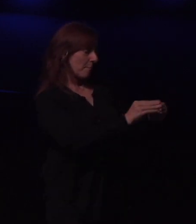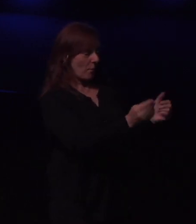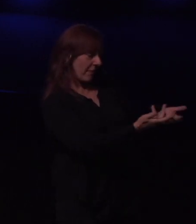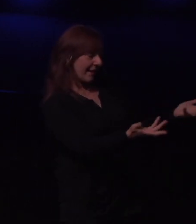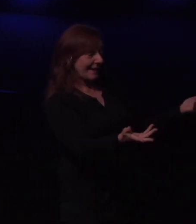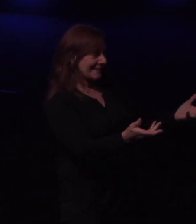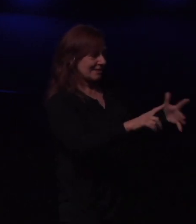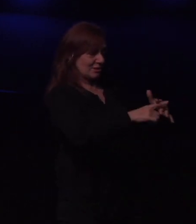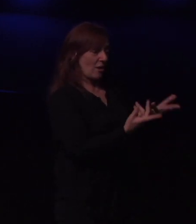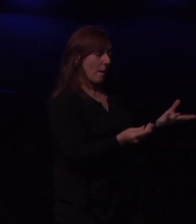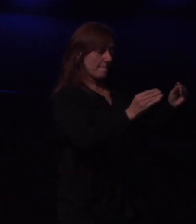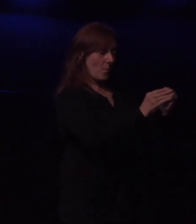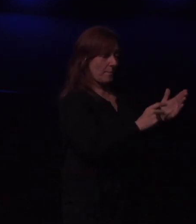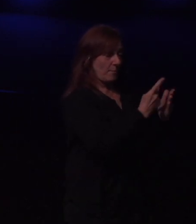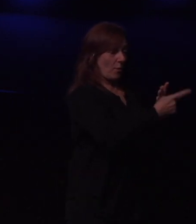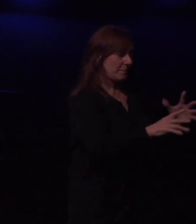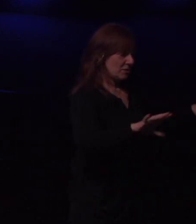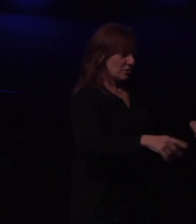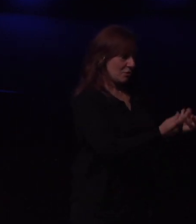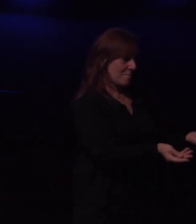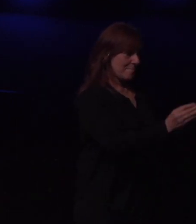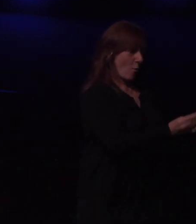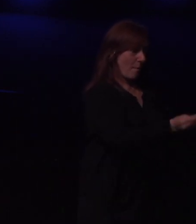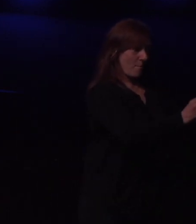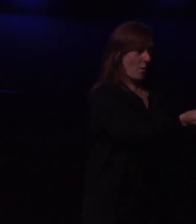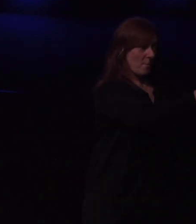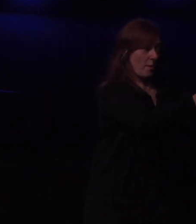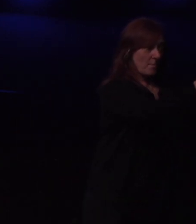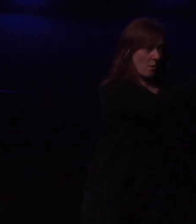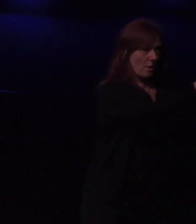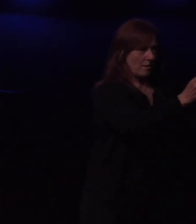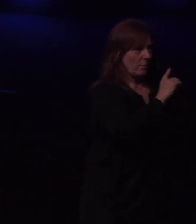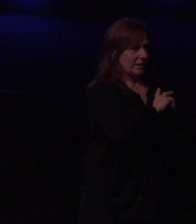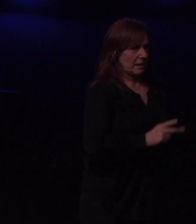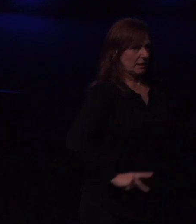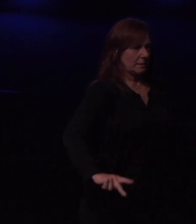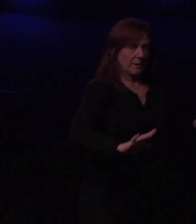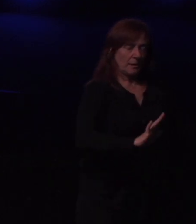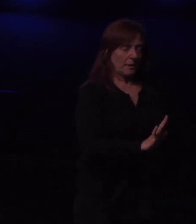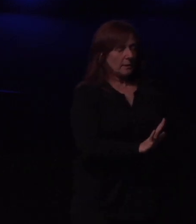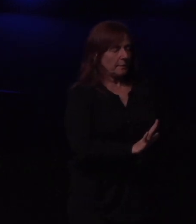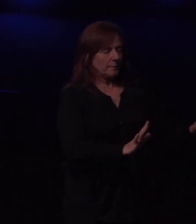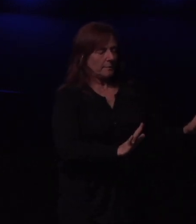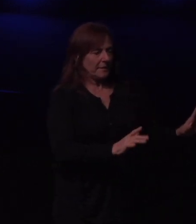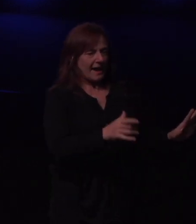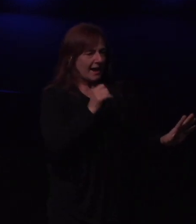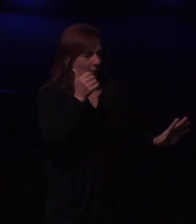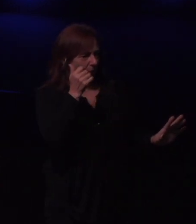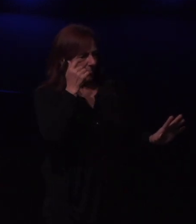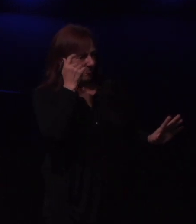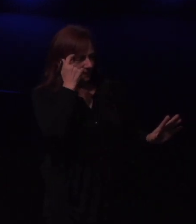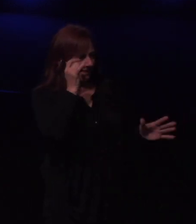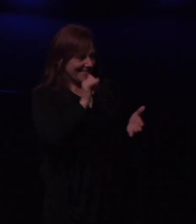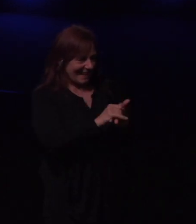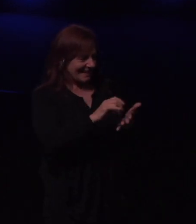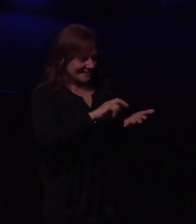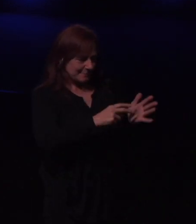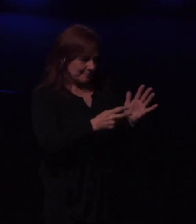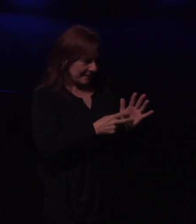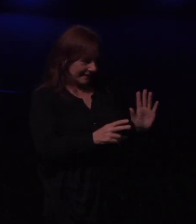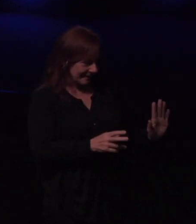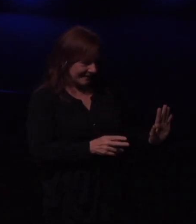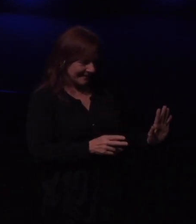things and start more programs and do more things for the kingdom. I don't really know that that's what that